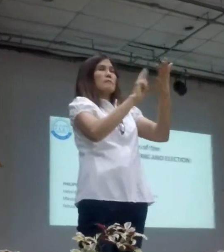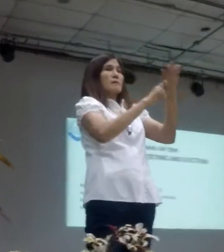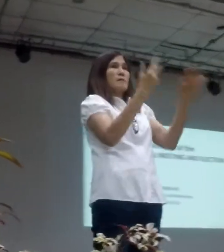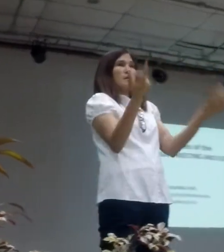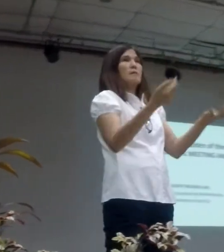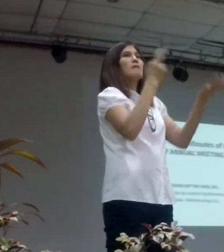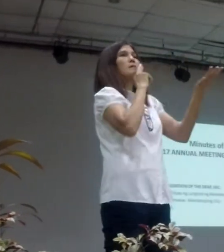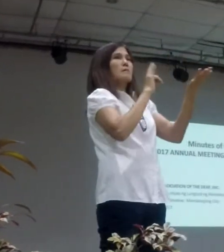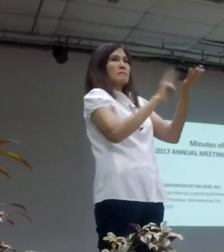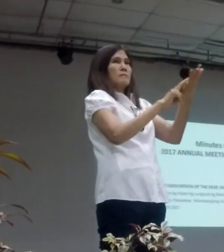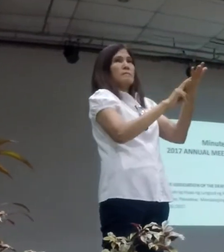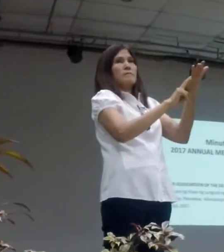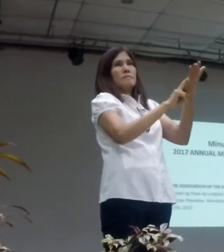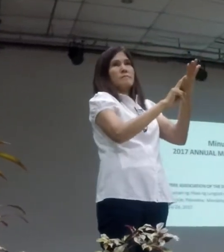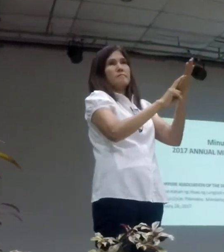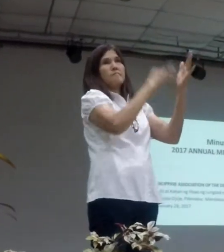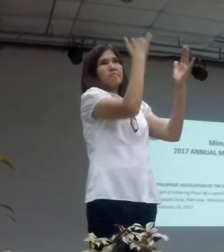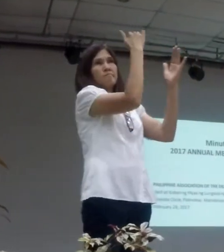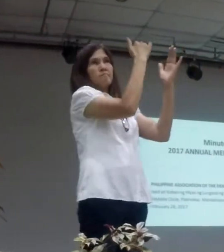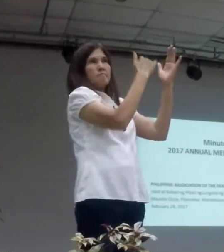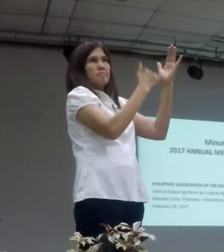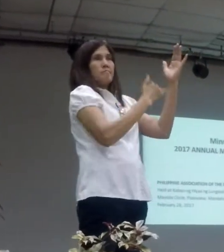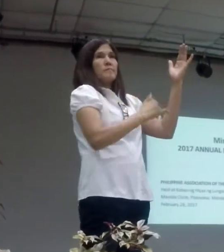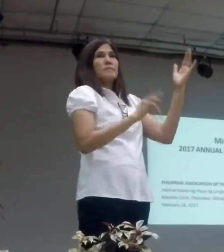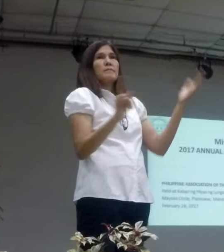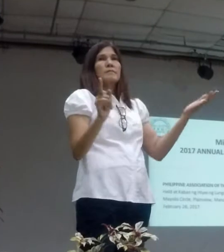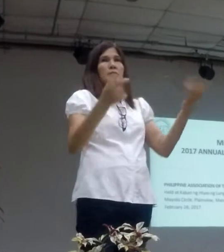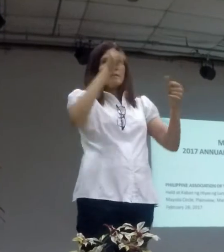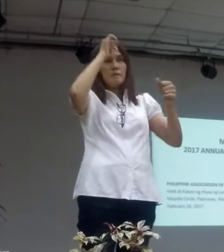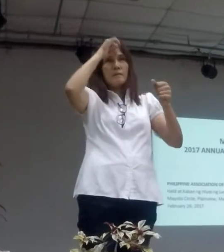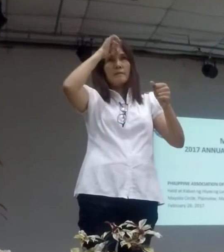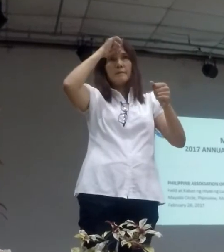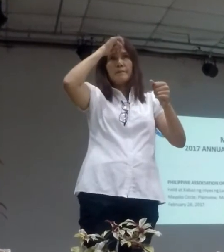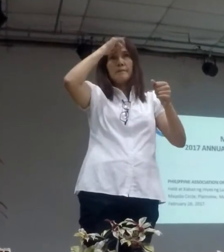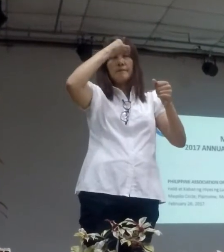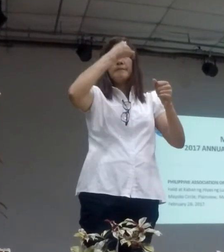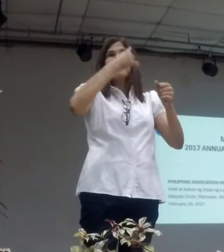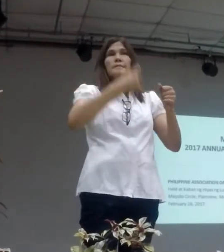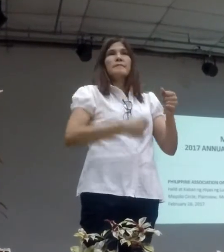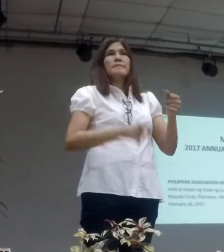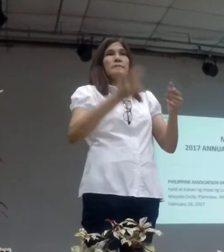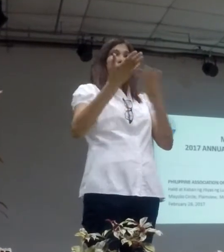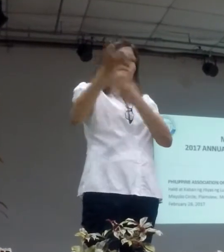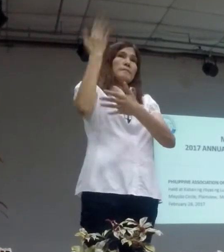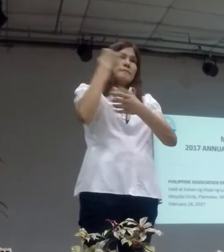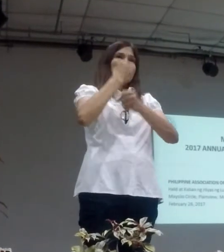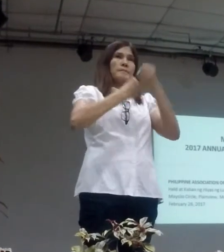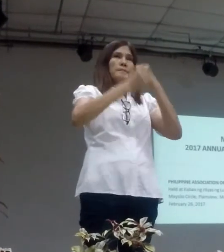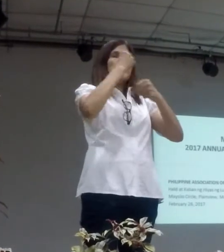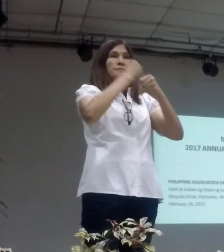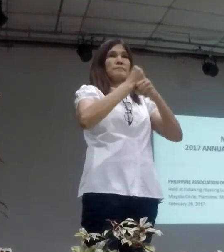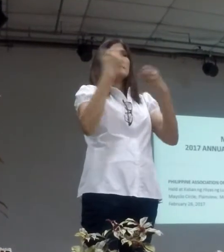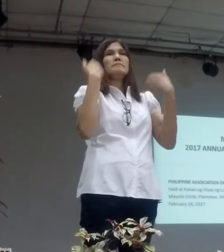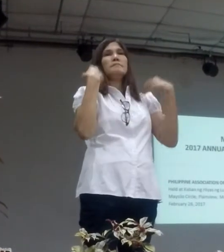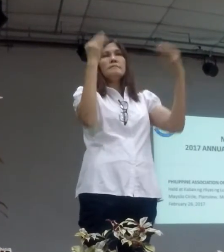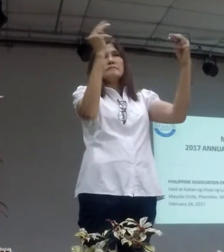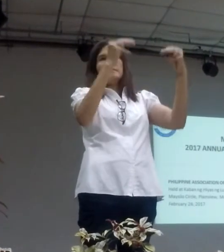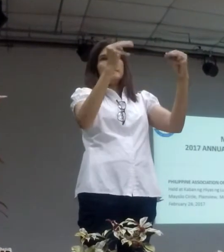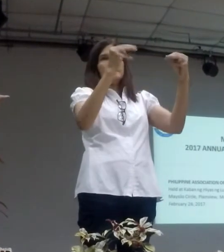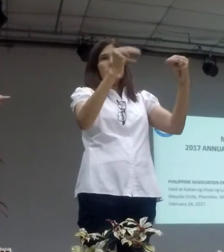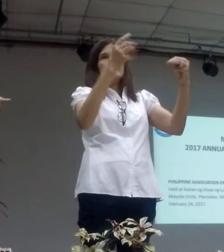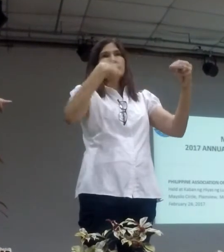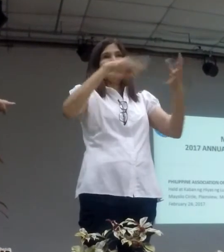to report on the minutes. Now, you will remember, last year, we had our meeting